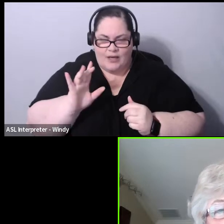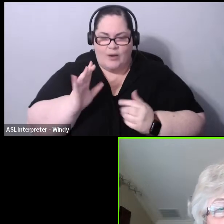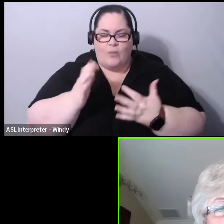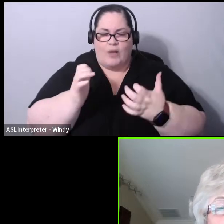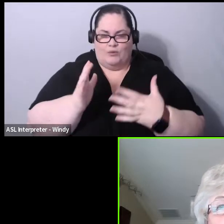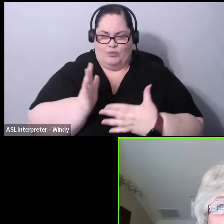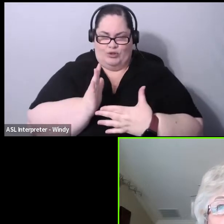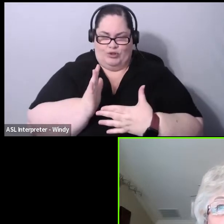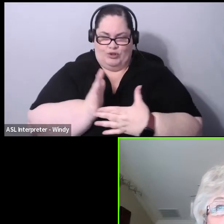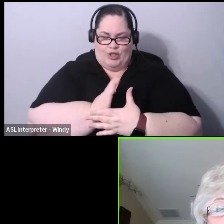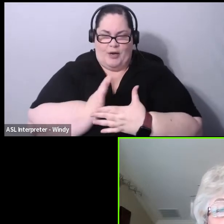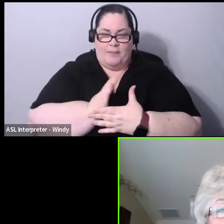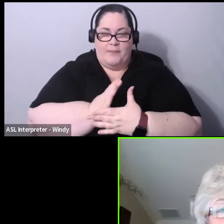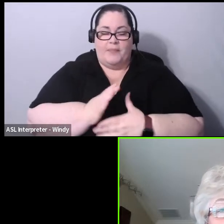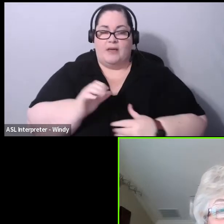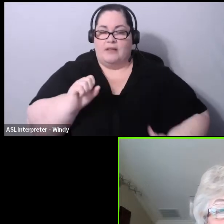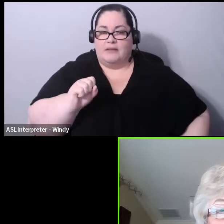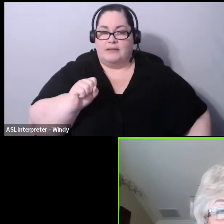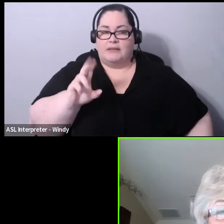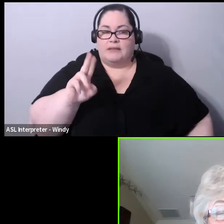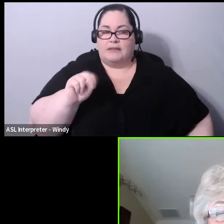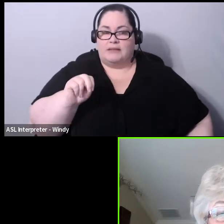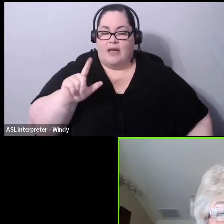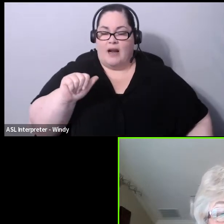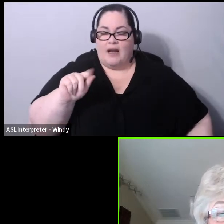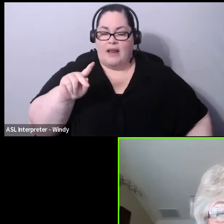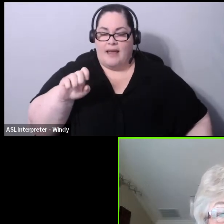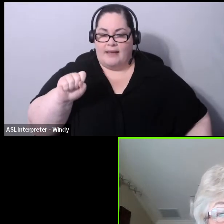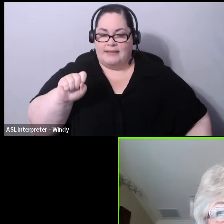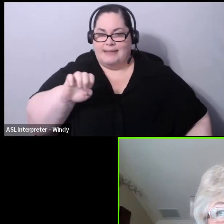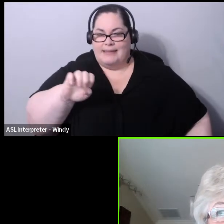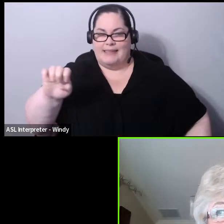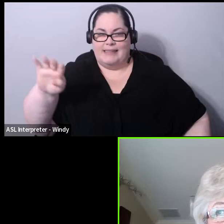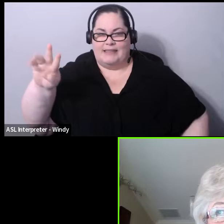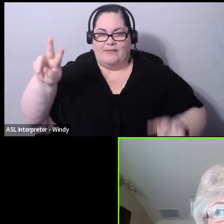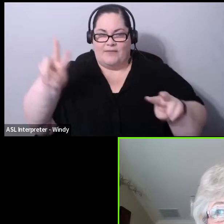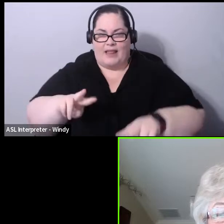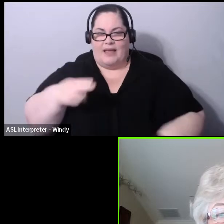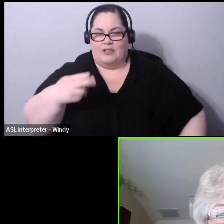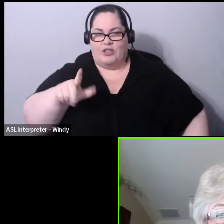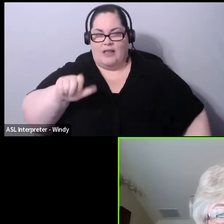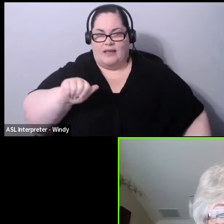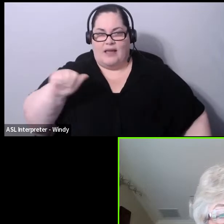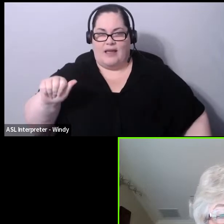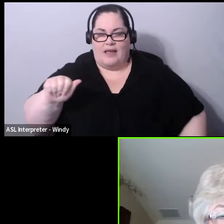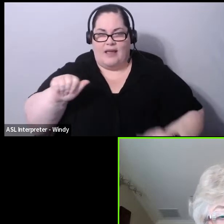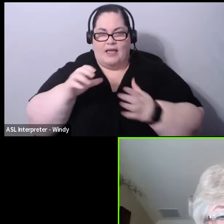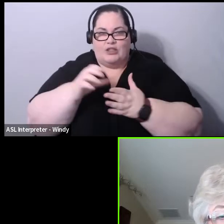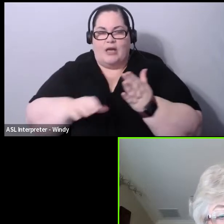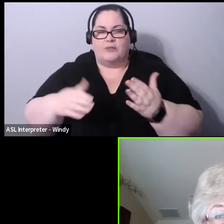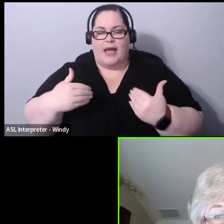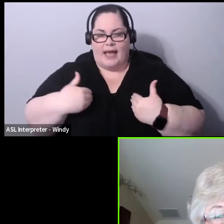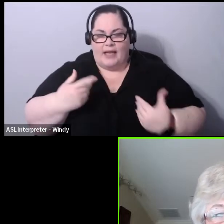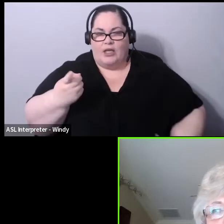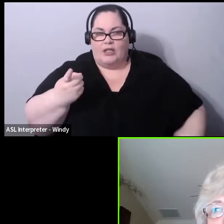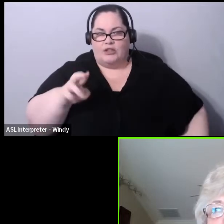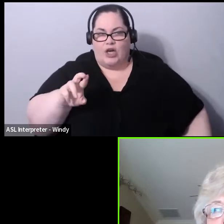Lakes East Valley HLAA chapter had Dr. Ingrid McBride